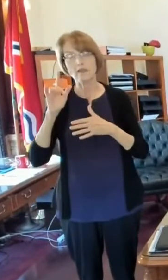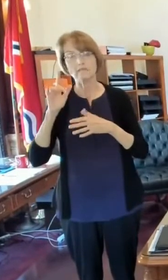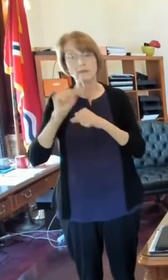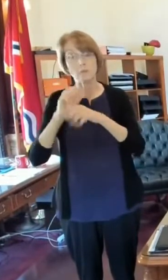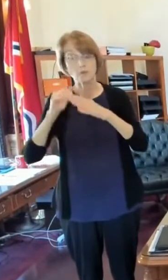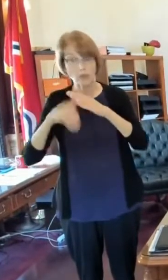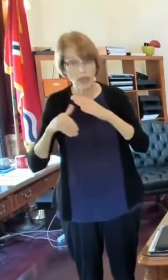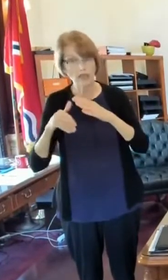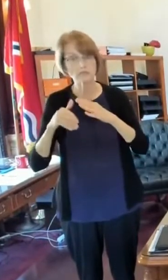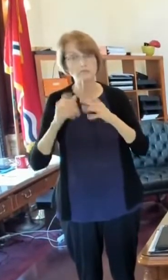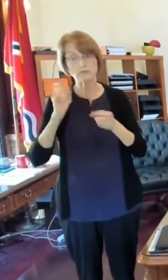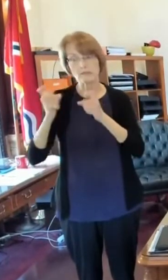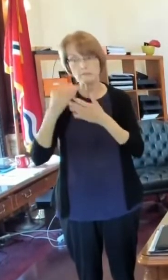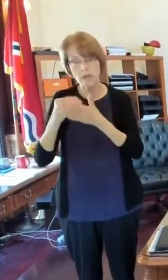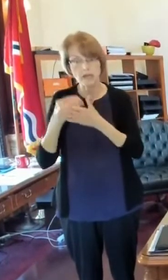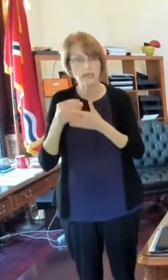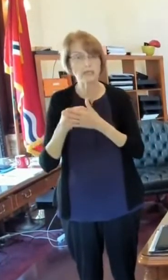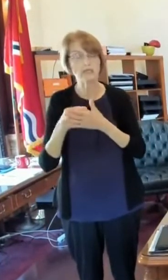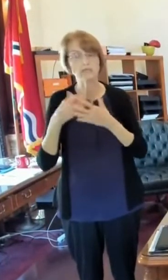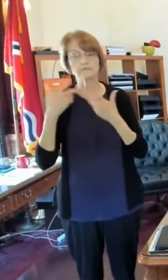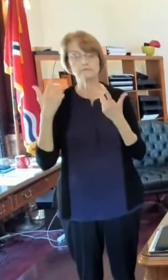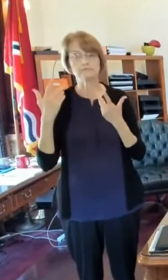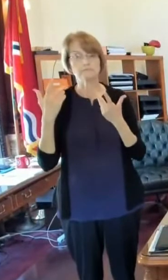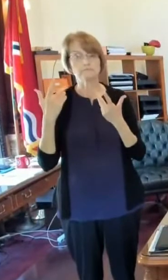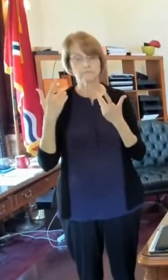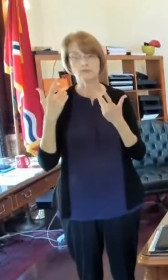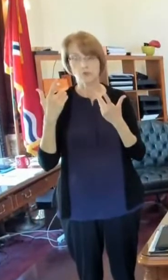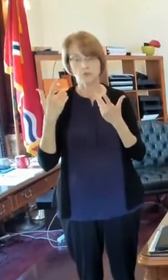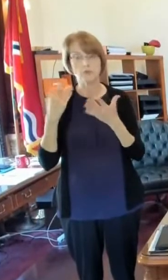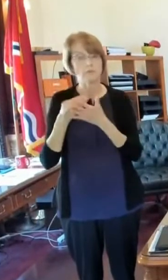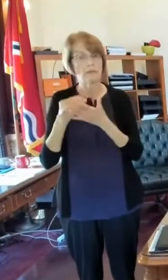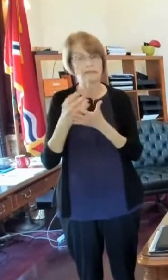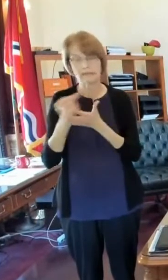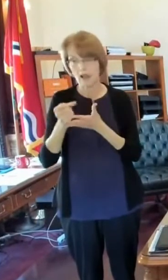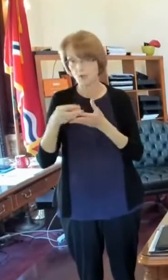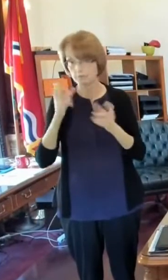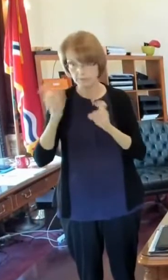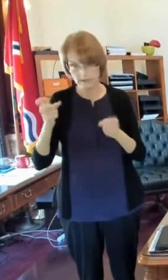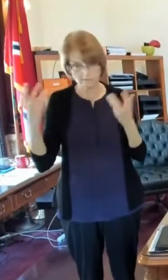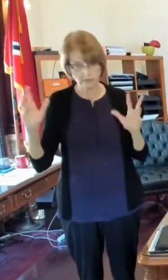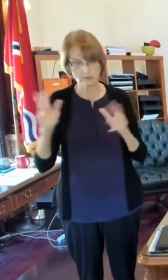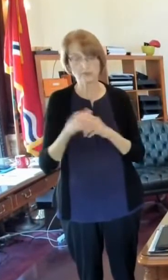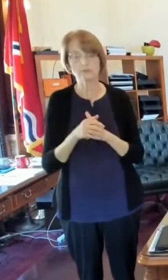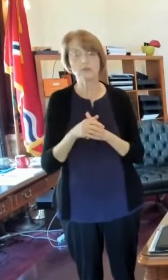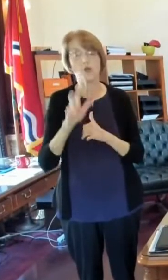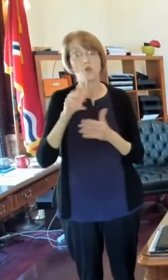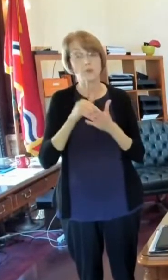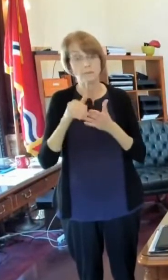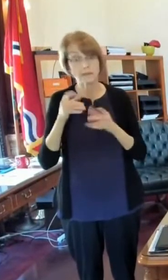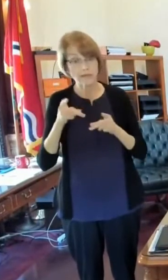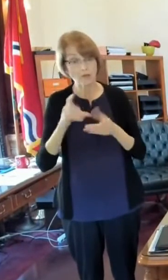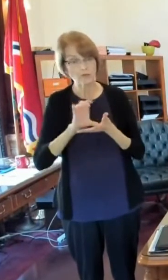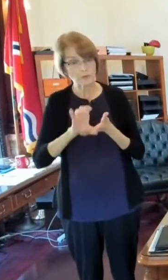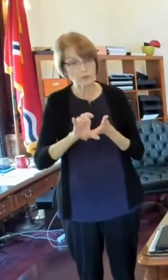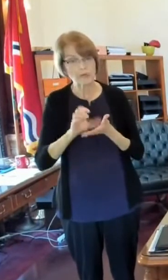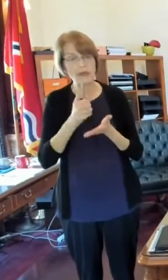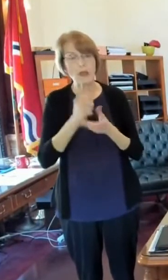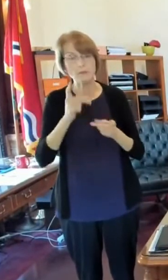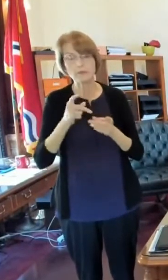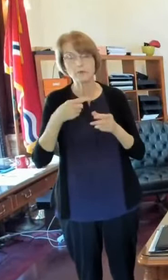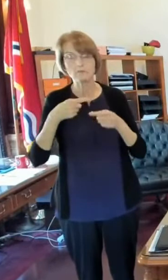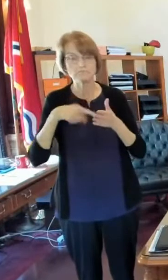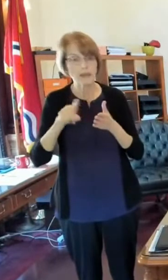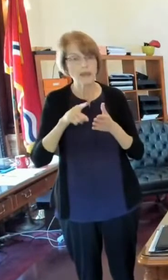that. All of those grants have been paid out by now. You know, we put $3 million into helping people with